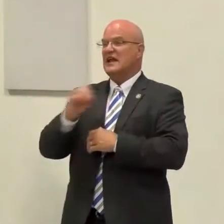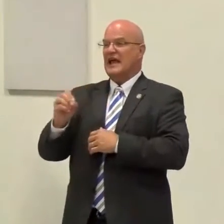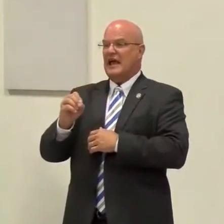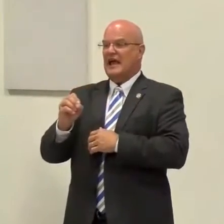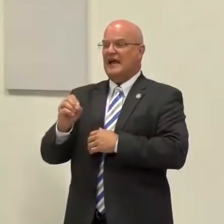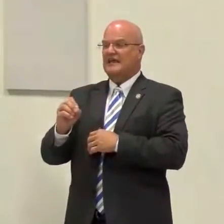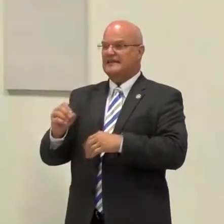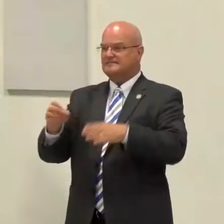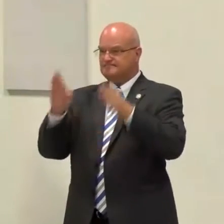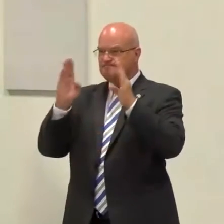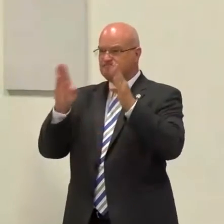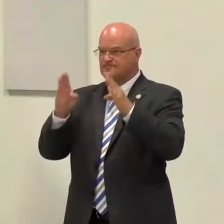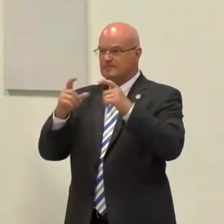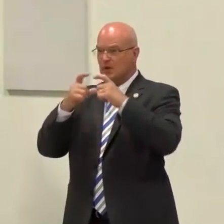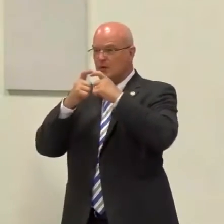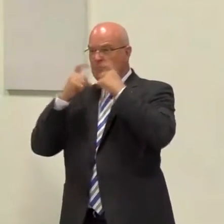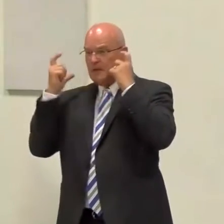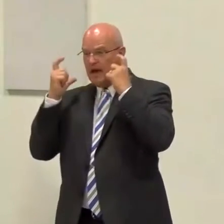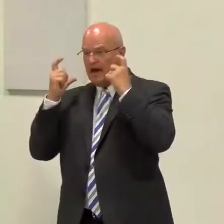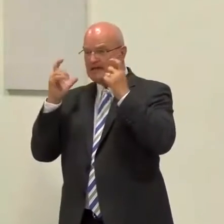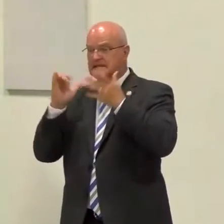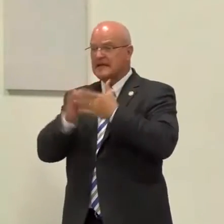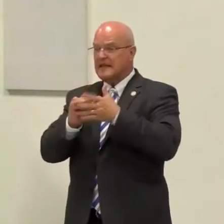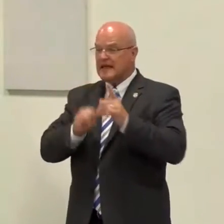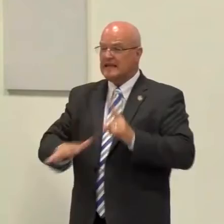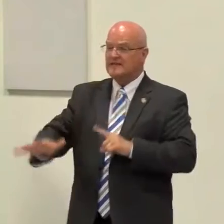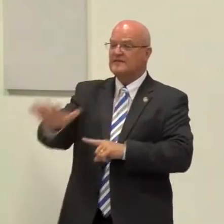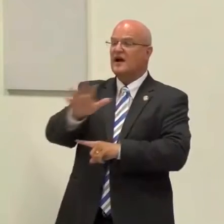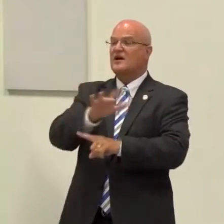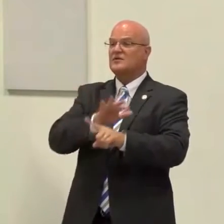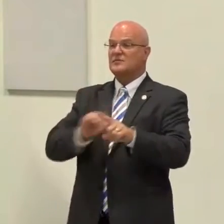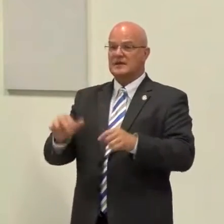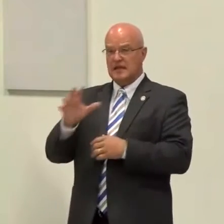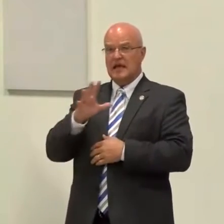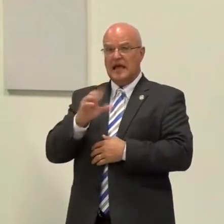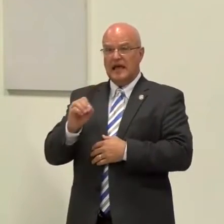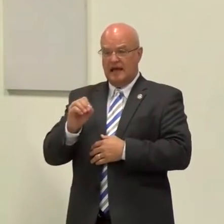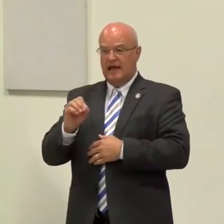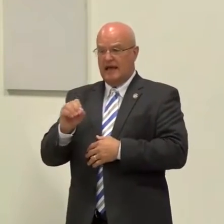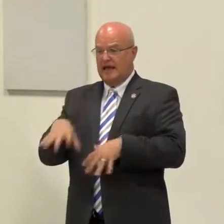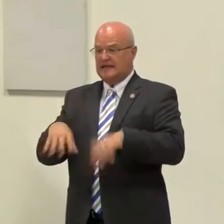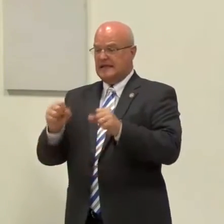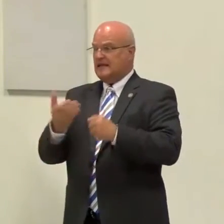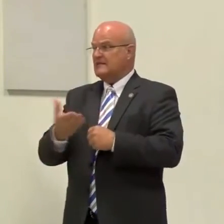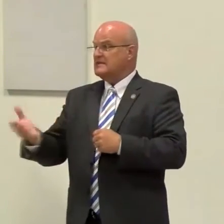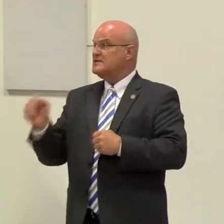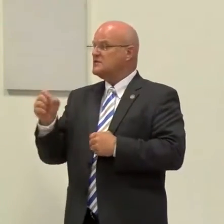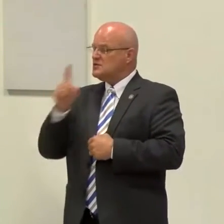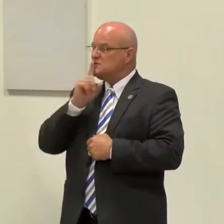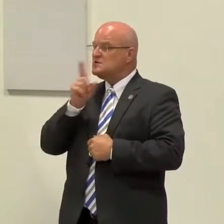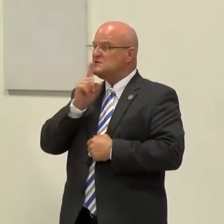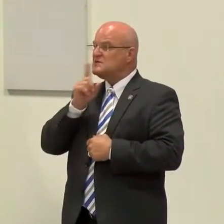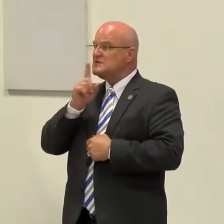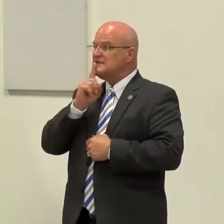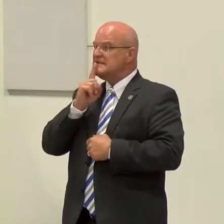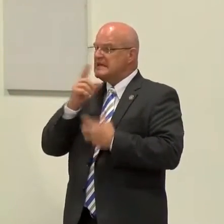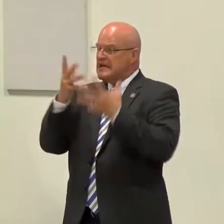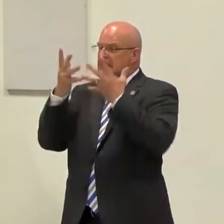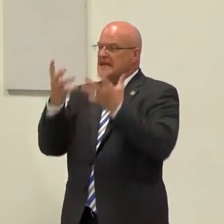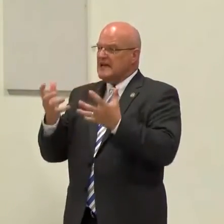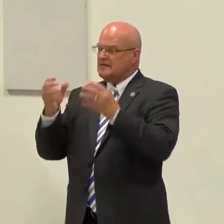the discipline and wearing masks in that environment and taking those steps. And so it's really a